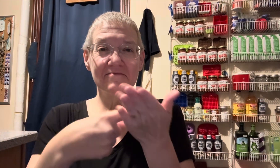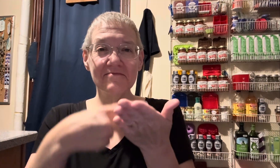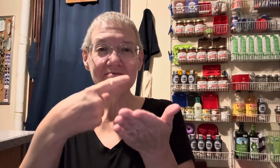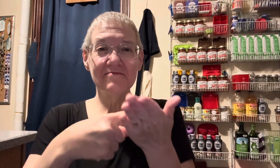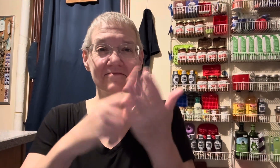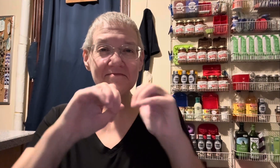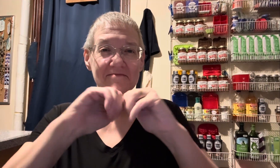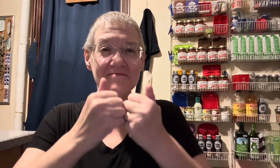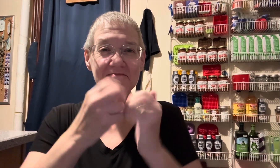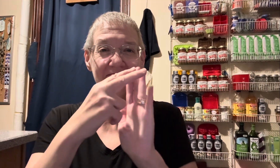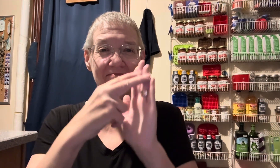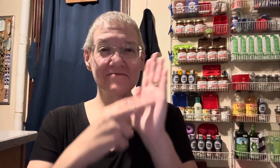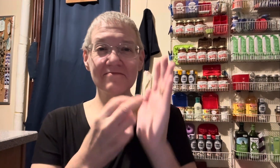discussing food labels,